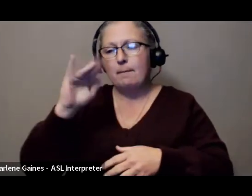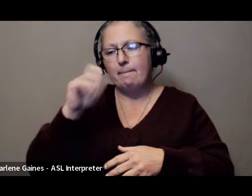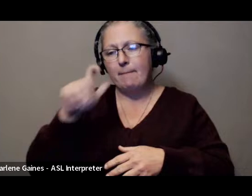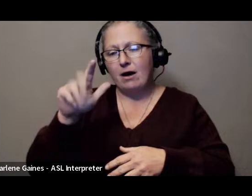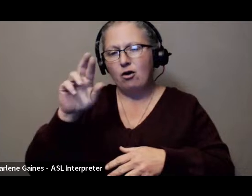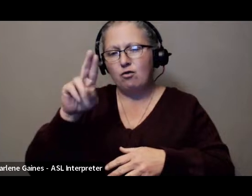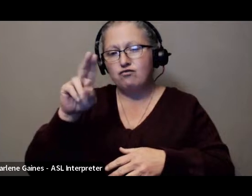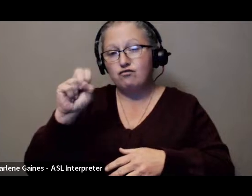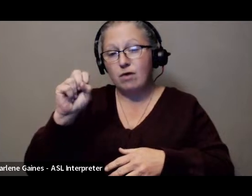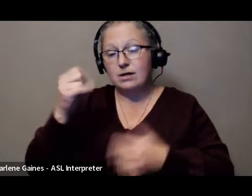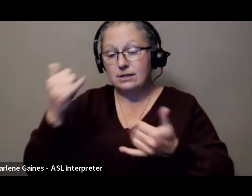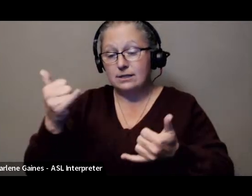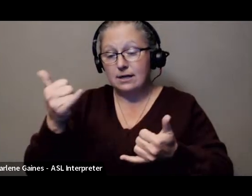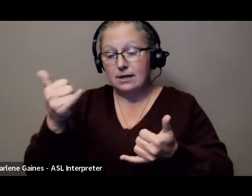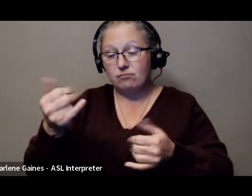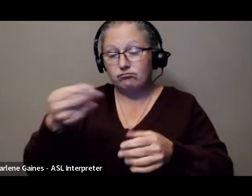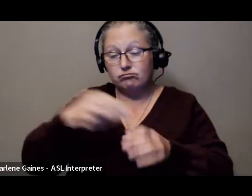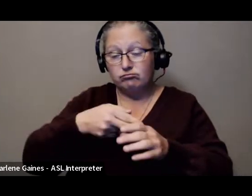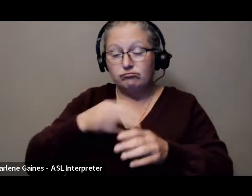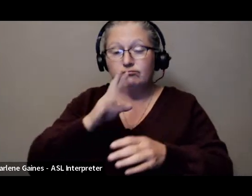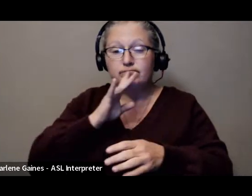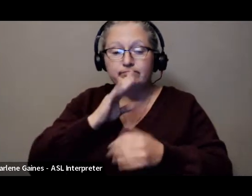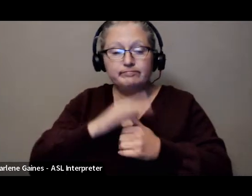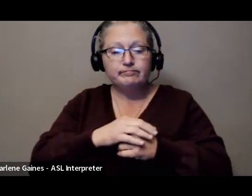promoting you.